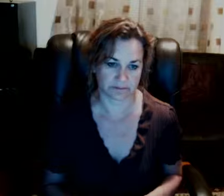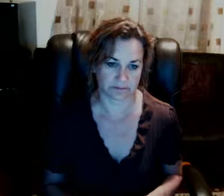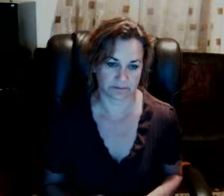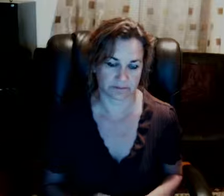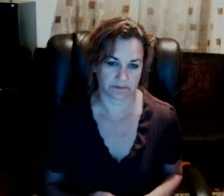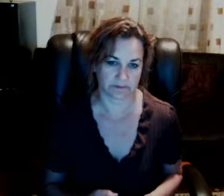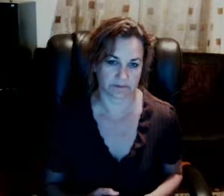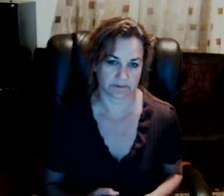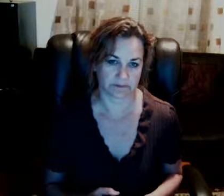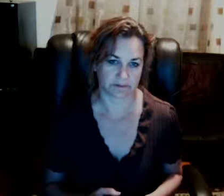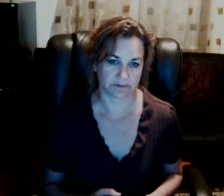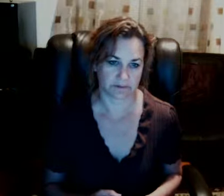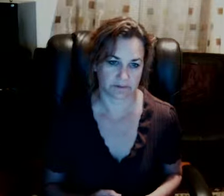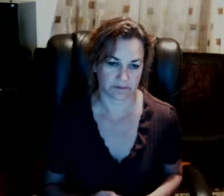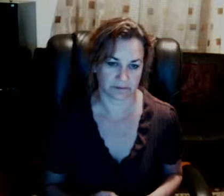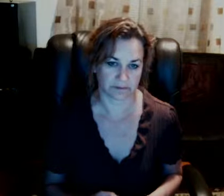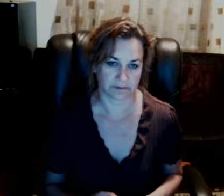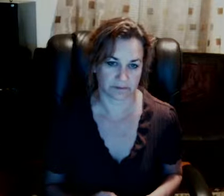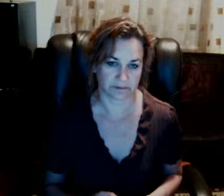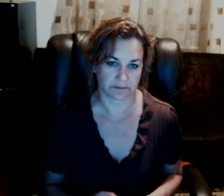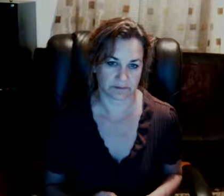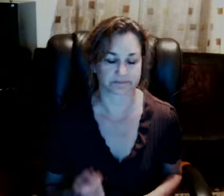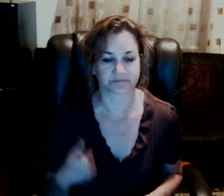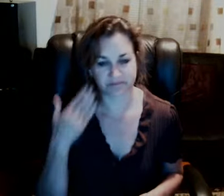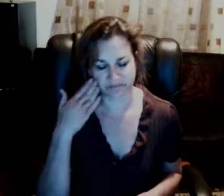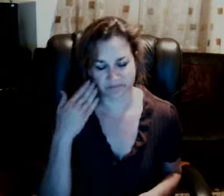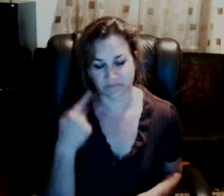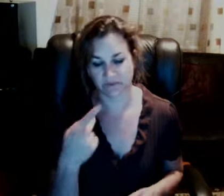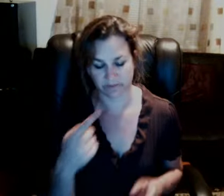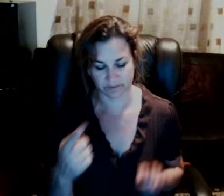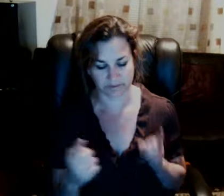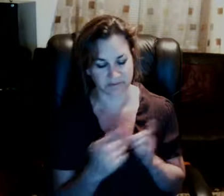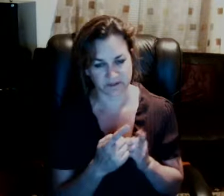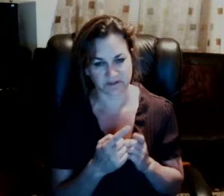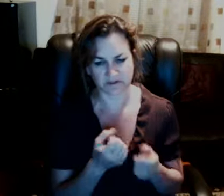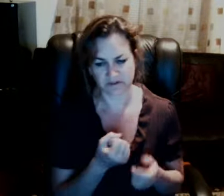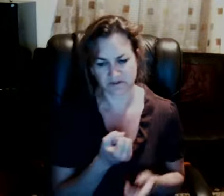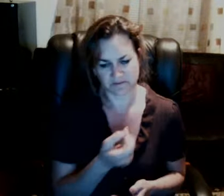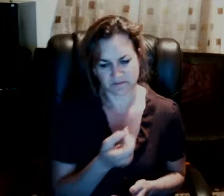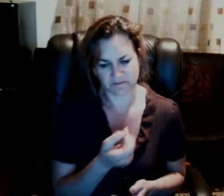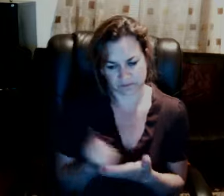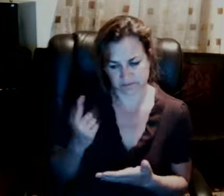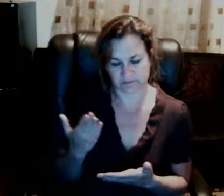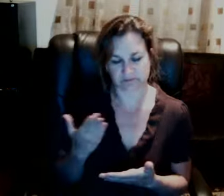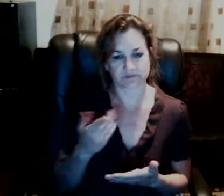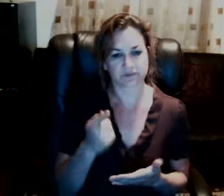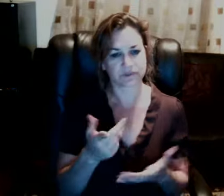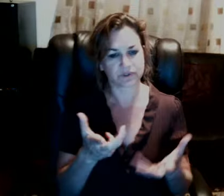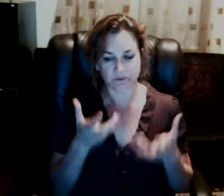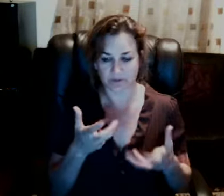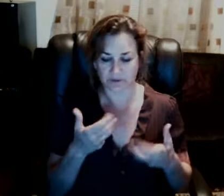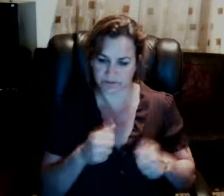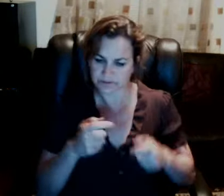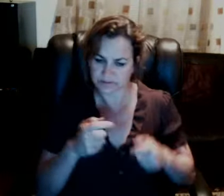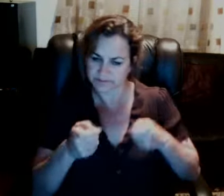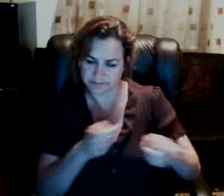activity levels. I know when we met a few weeks ago, you were quite keen to look at some ways to try and manage your depression, maybe without